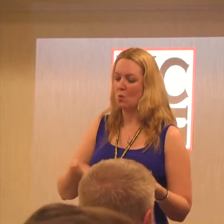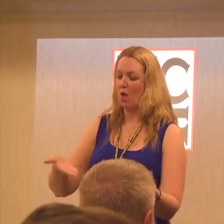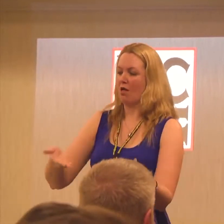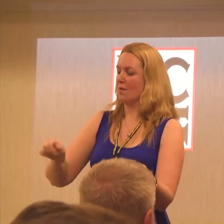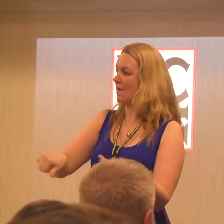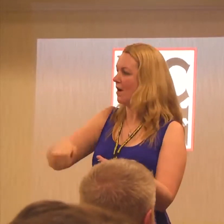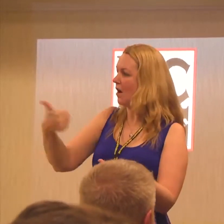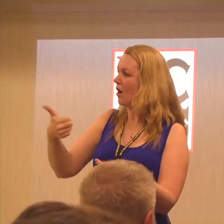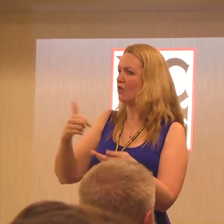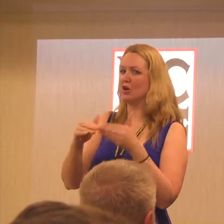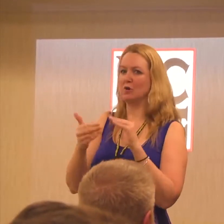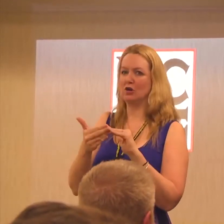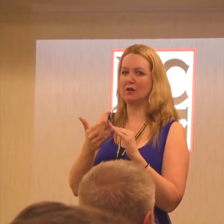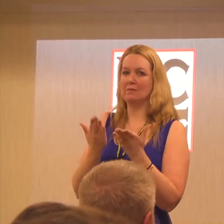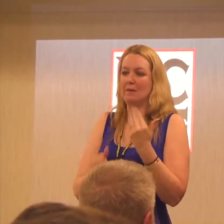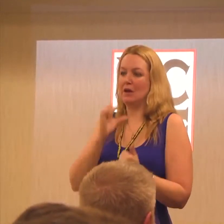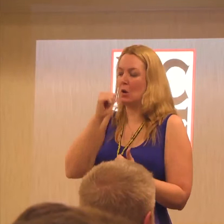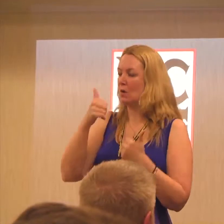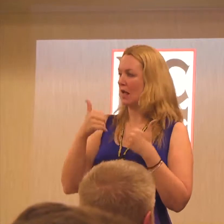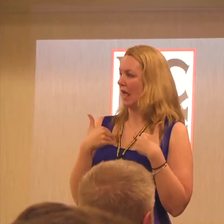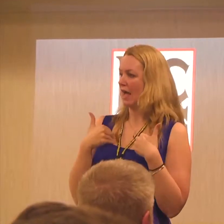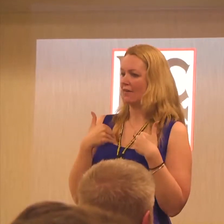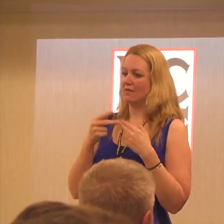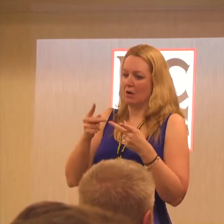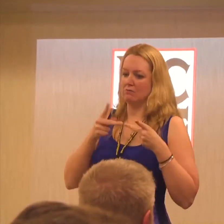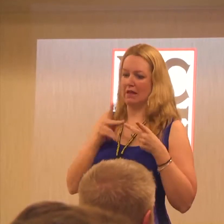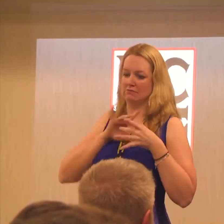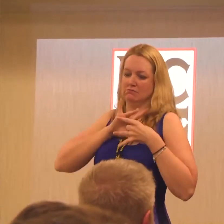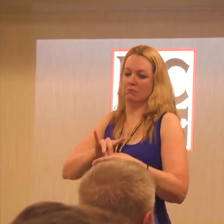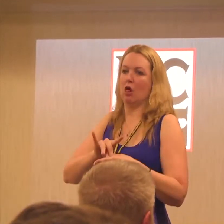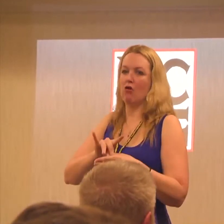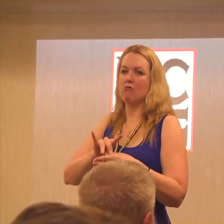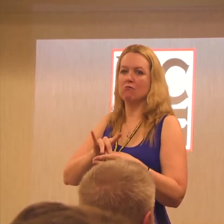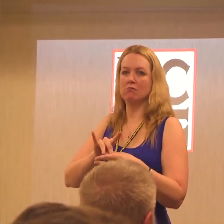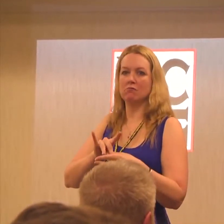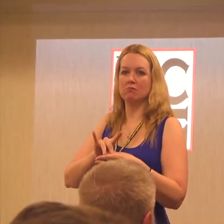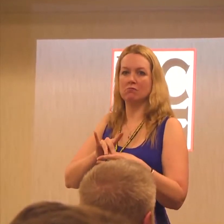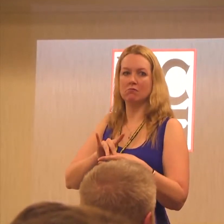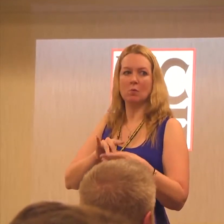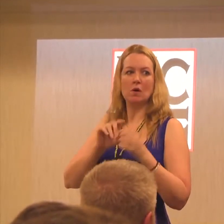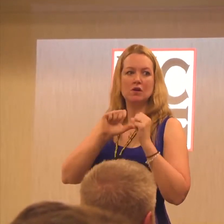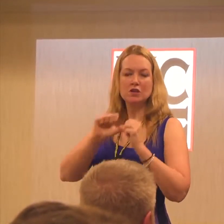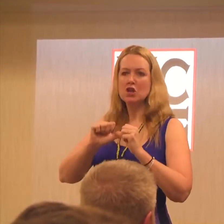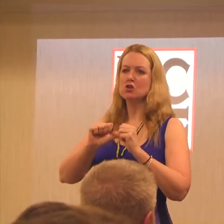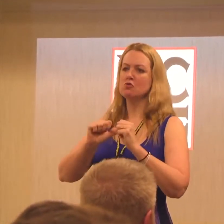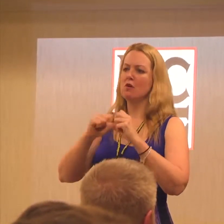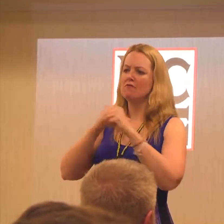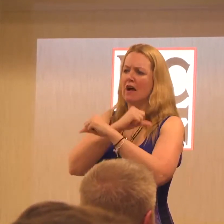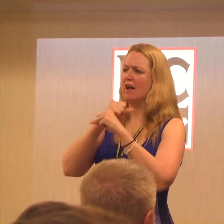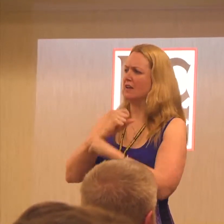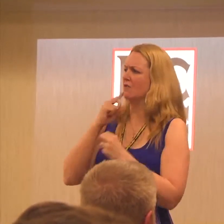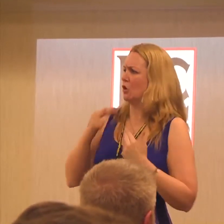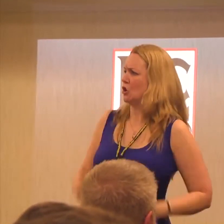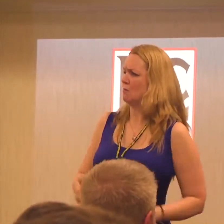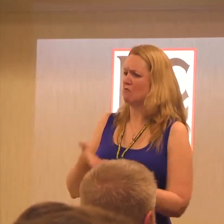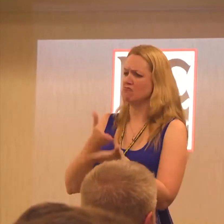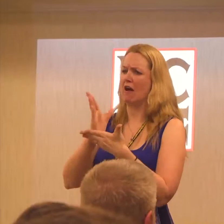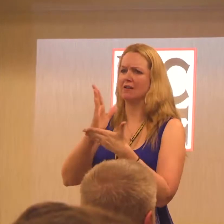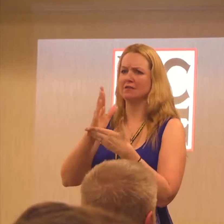others who may not have a home elsewhere. We continue to fight for human rights with greater